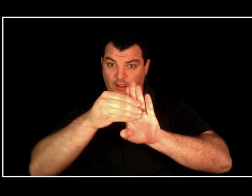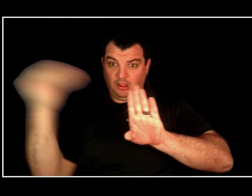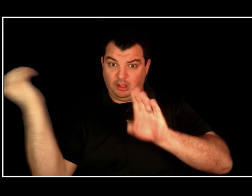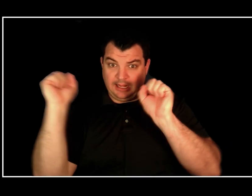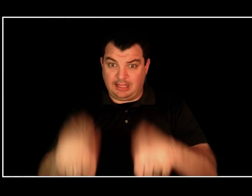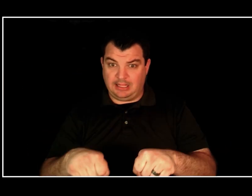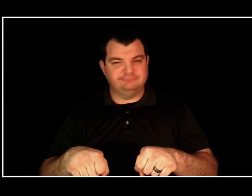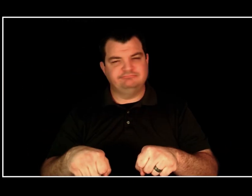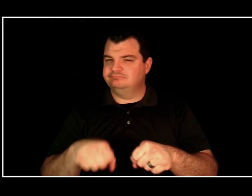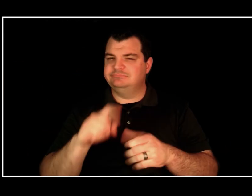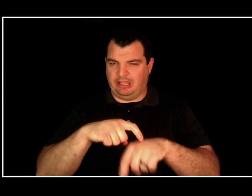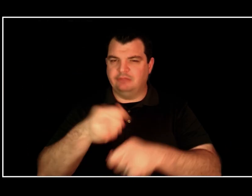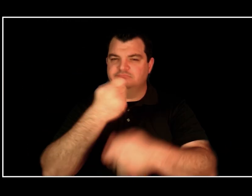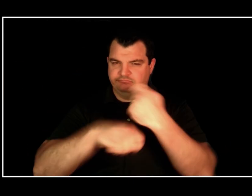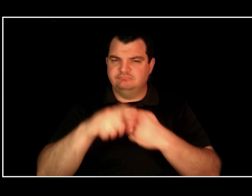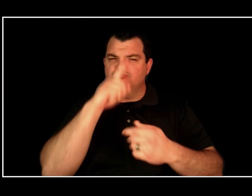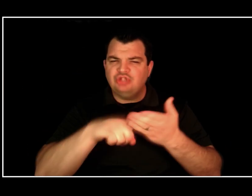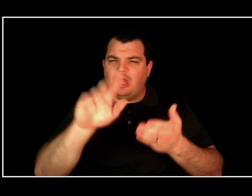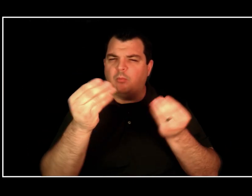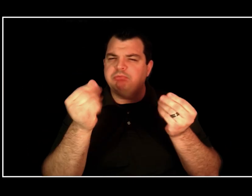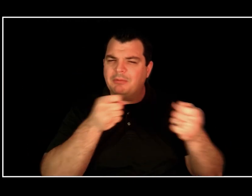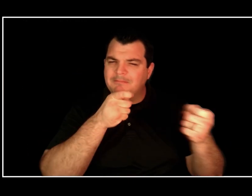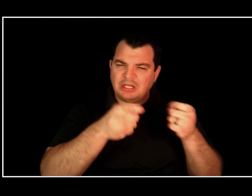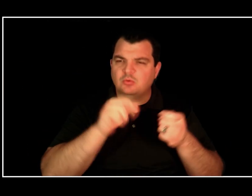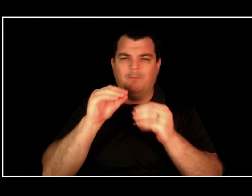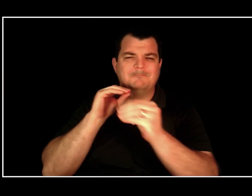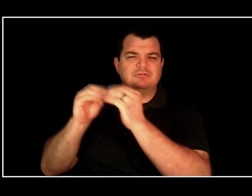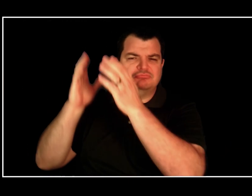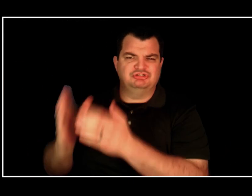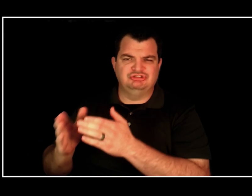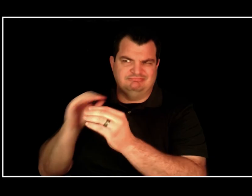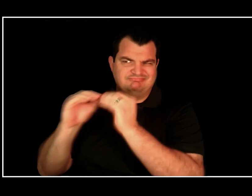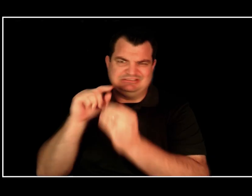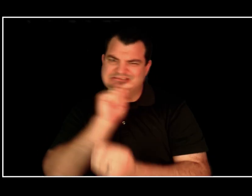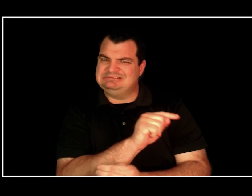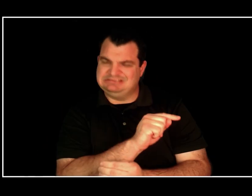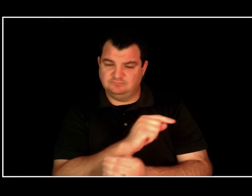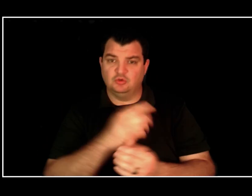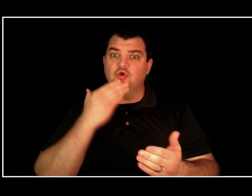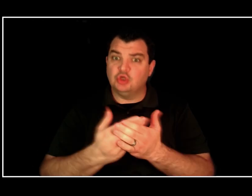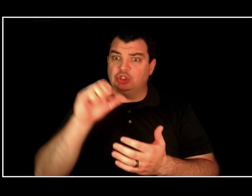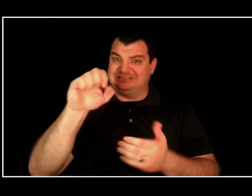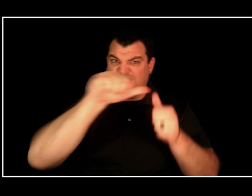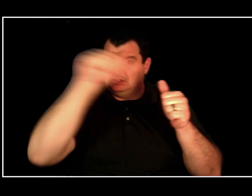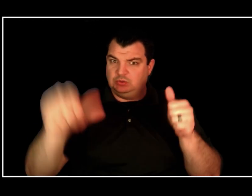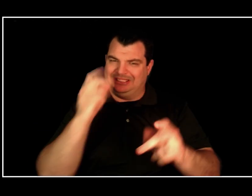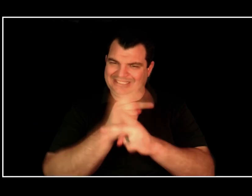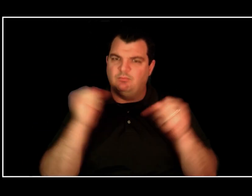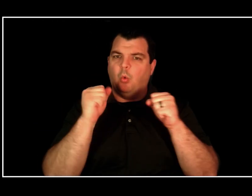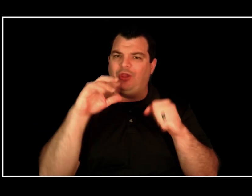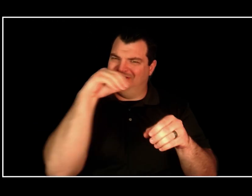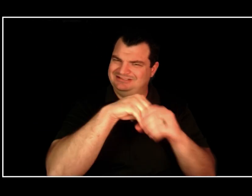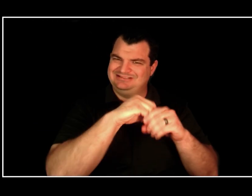replaced. Contact your property manager or maintenance person to replace the seals. Good seals keep cold